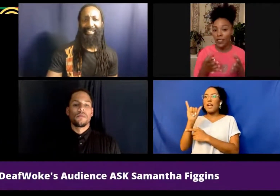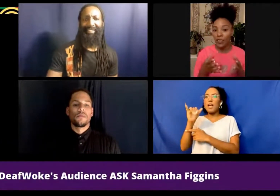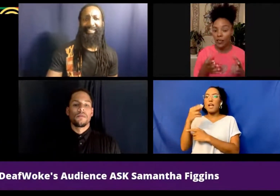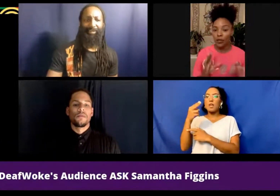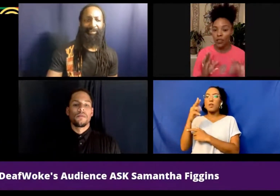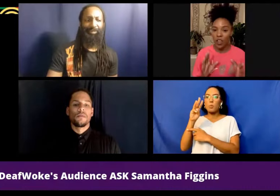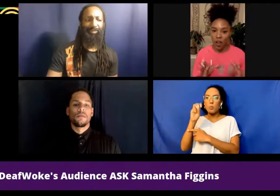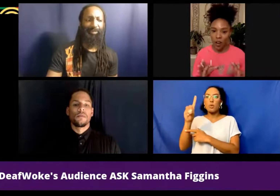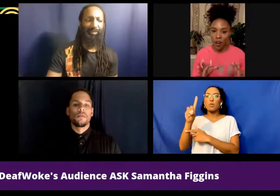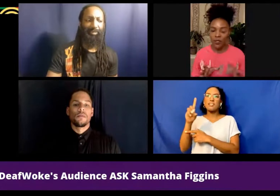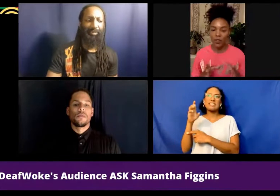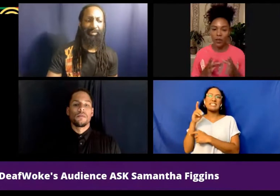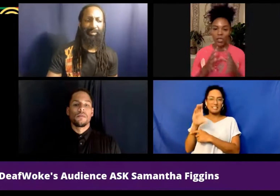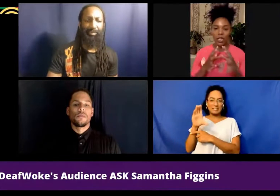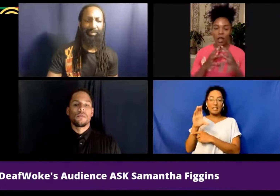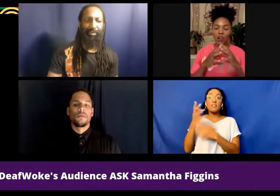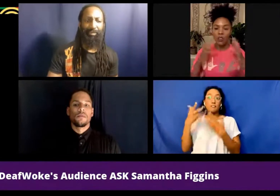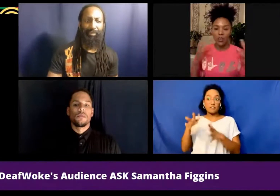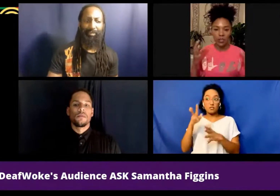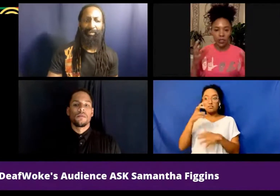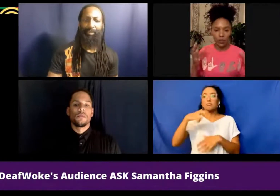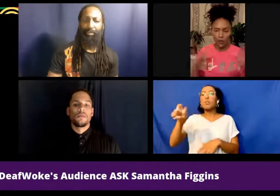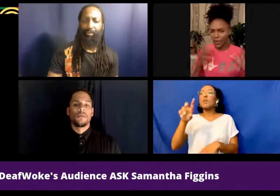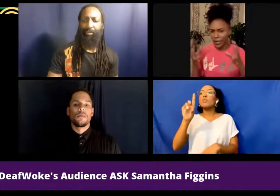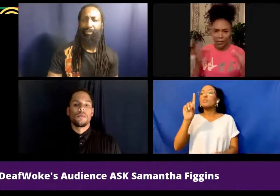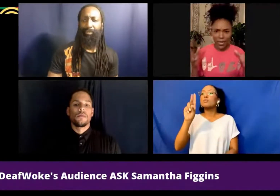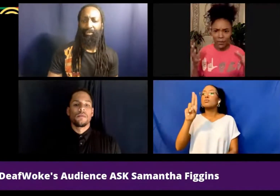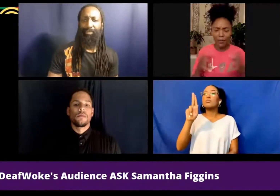Duke Ellington School of the Arts, and it was a arts